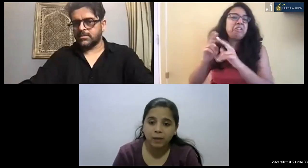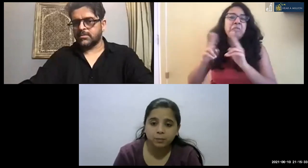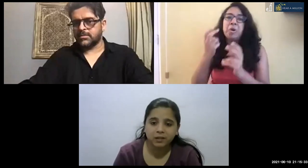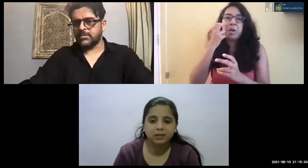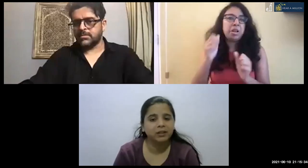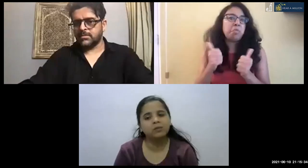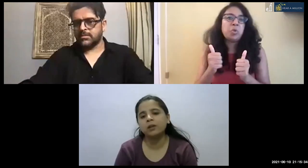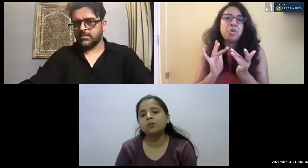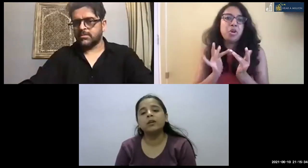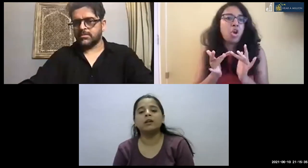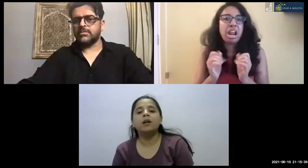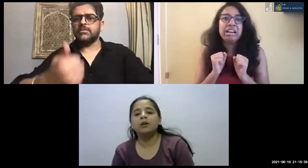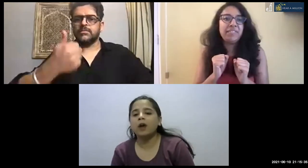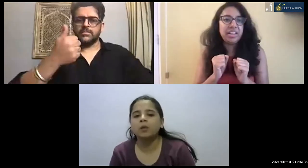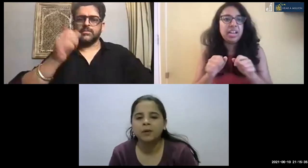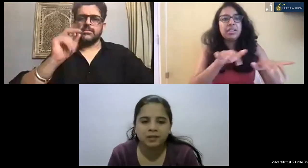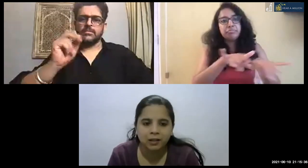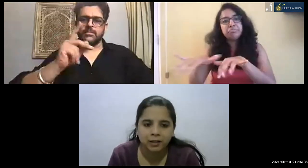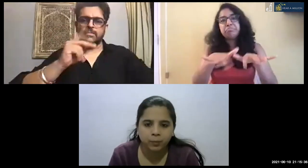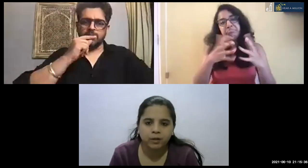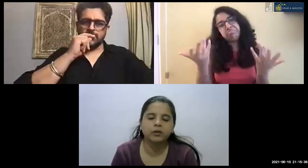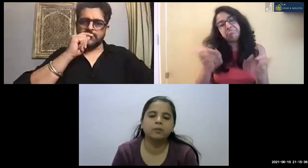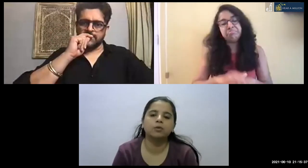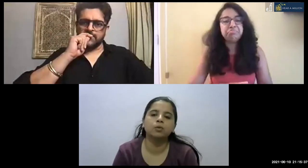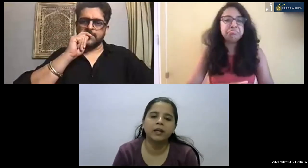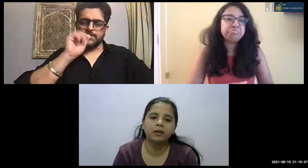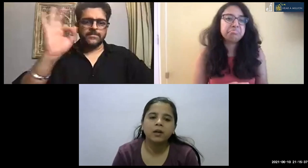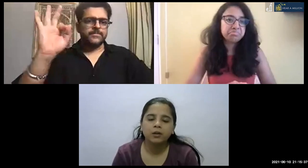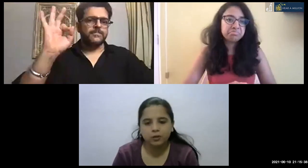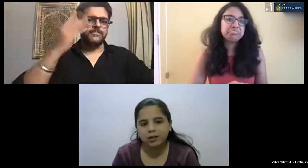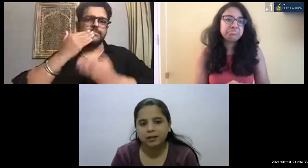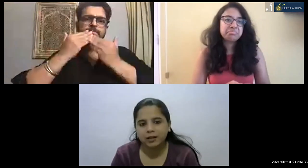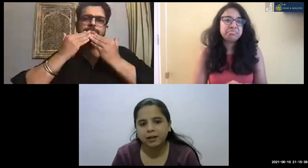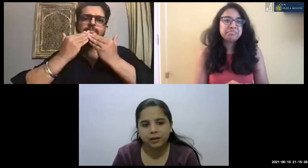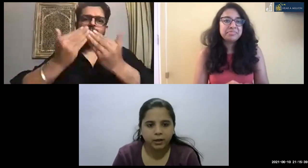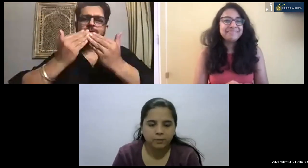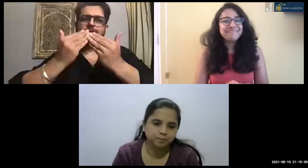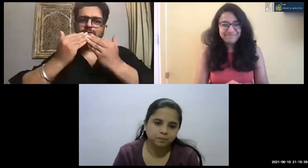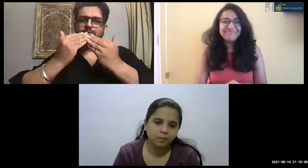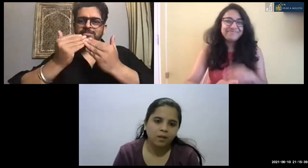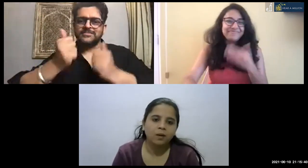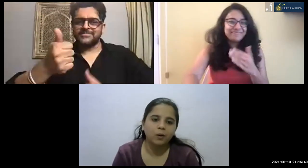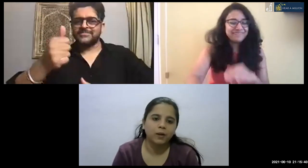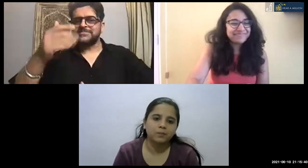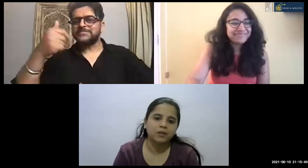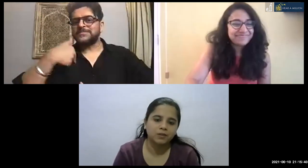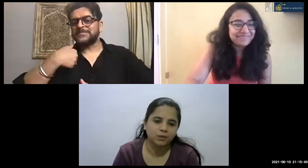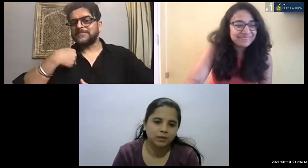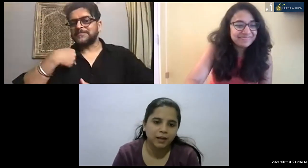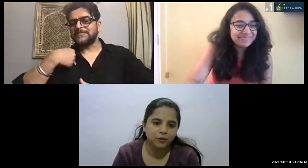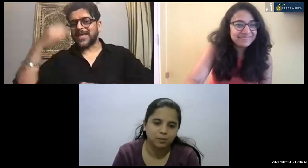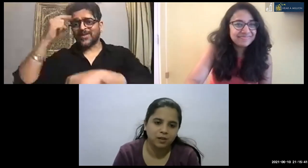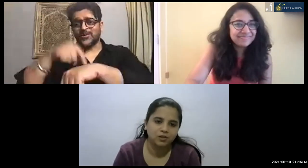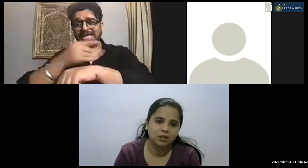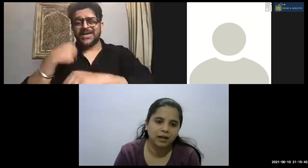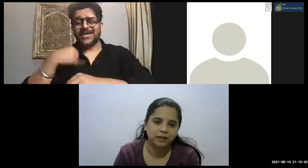deaf blind person, then we do need to have a personal interpreter for them who can use the tactile interpreter. Okay, so